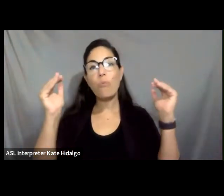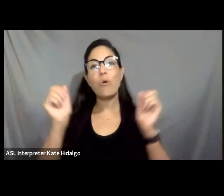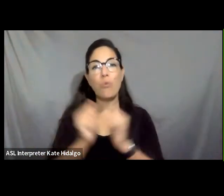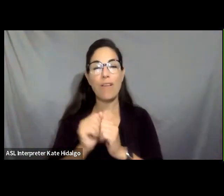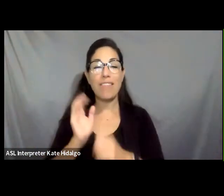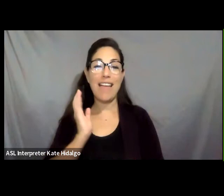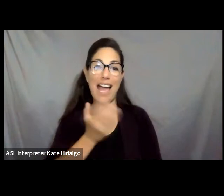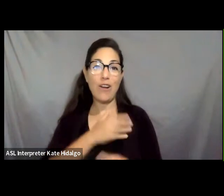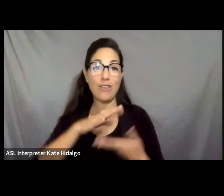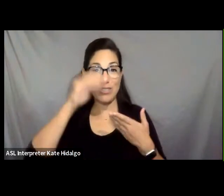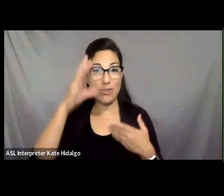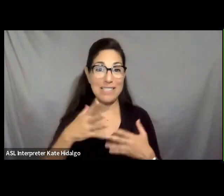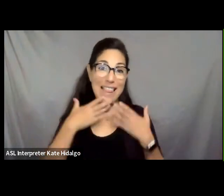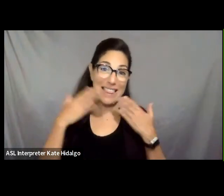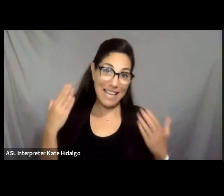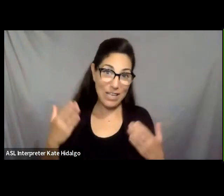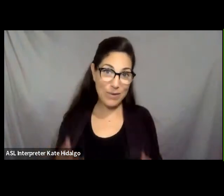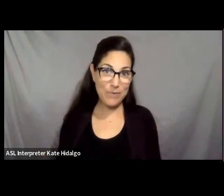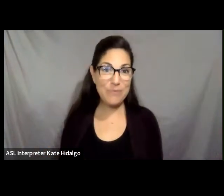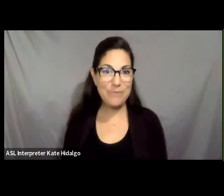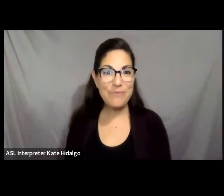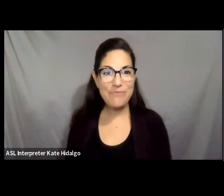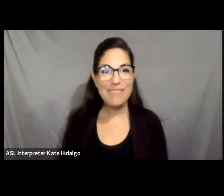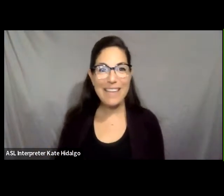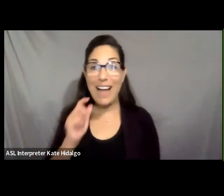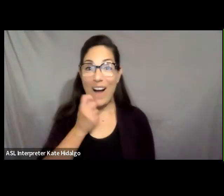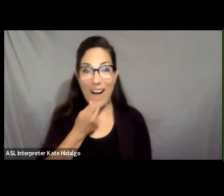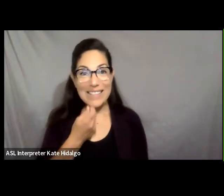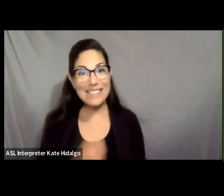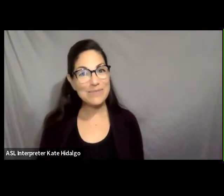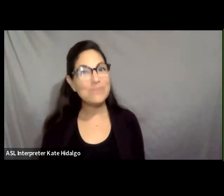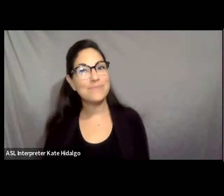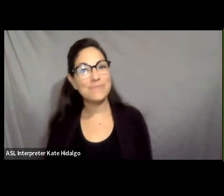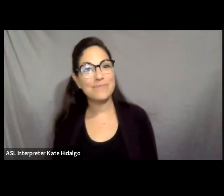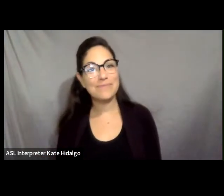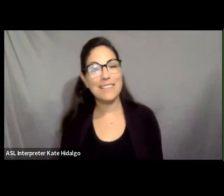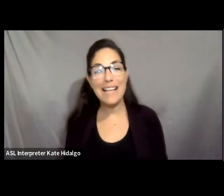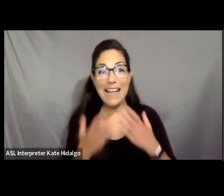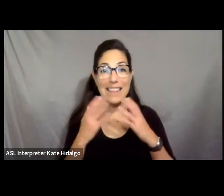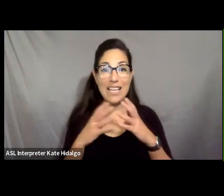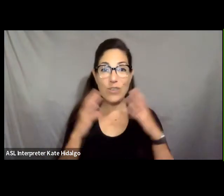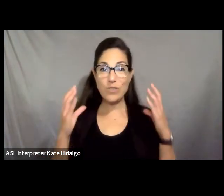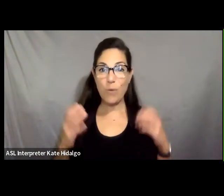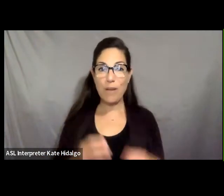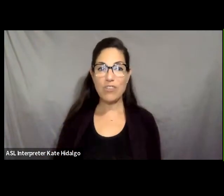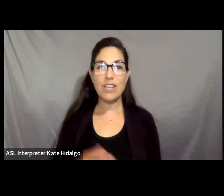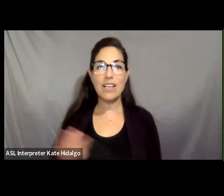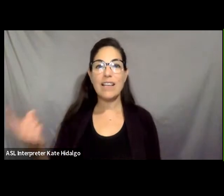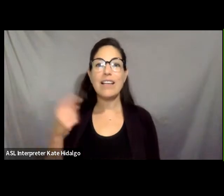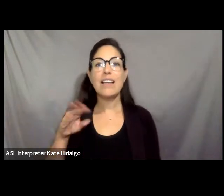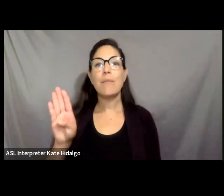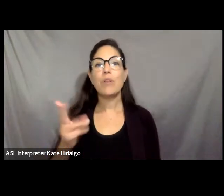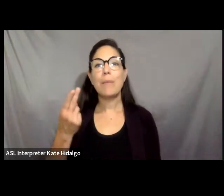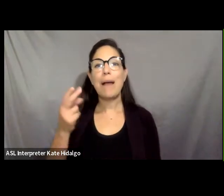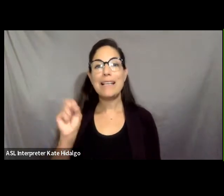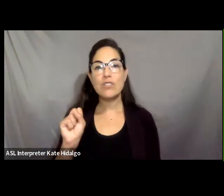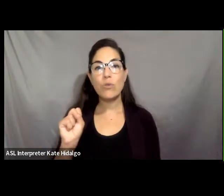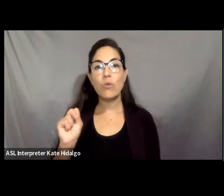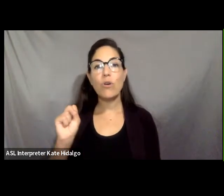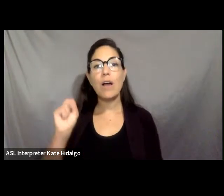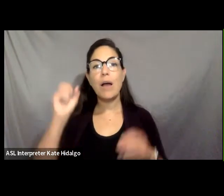you. Thank you. Awesome. Thank you so much. Next, we've got Burlingame High School Principal